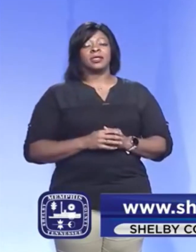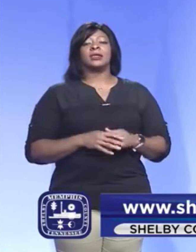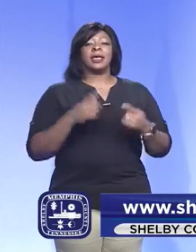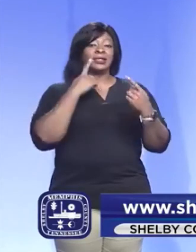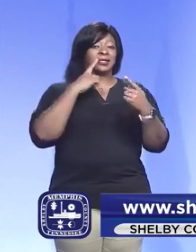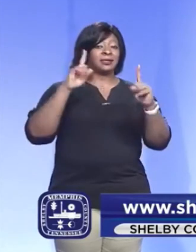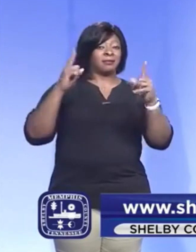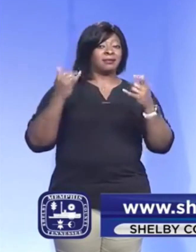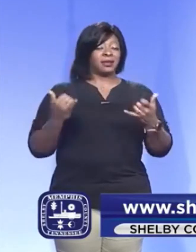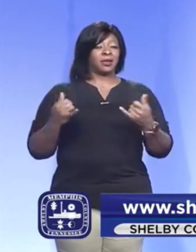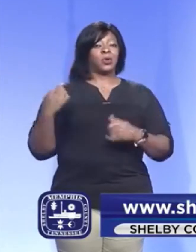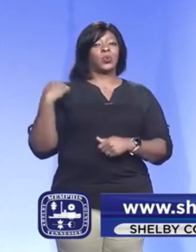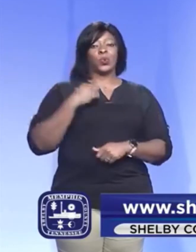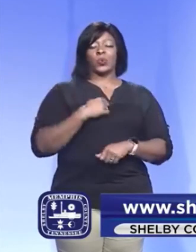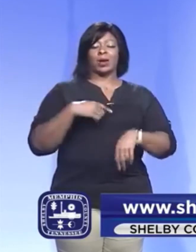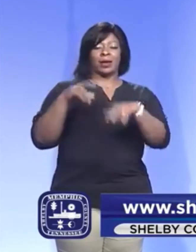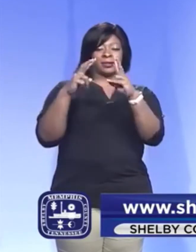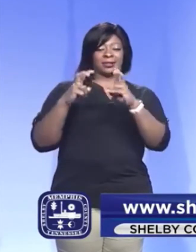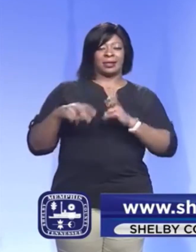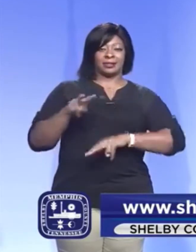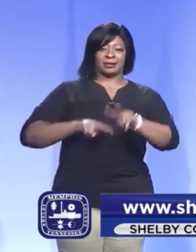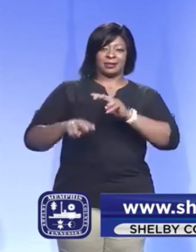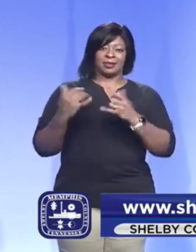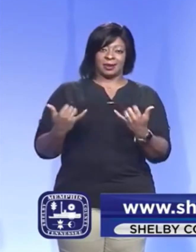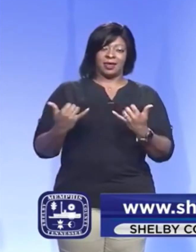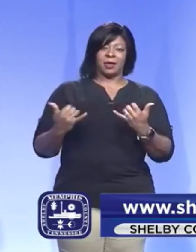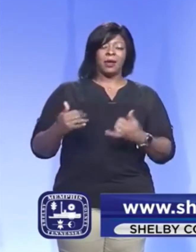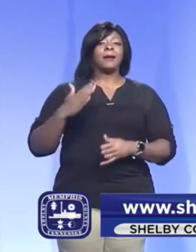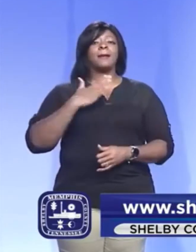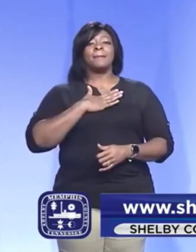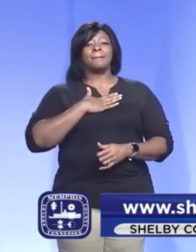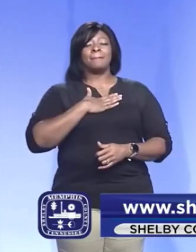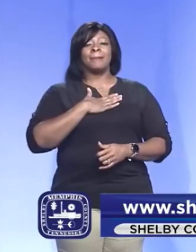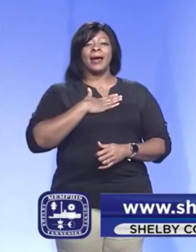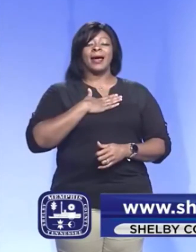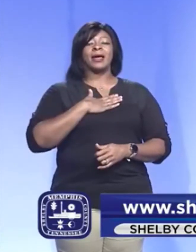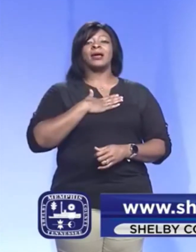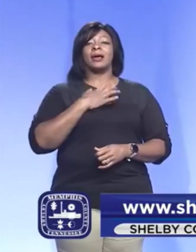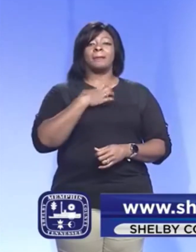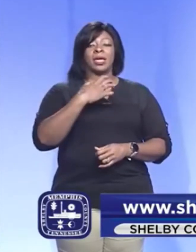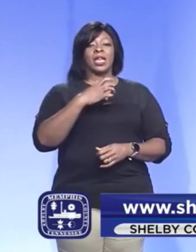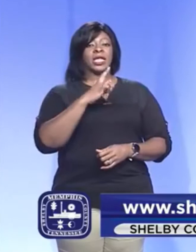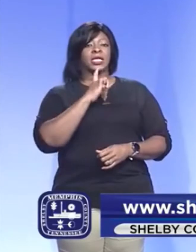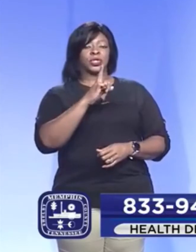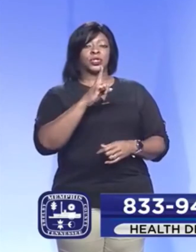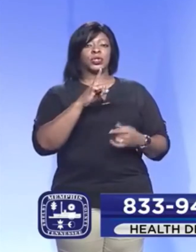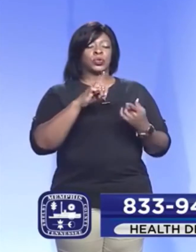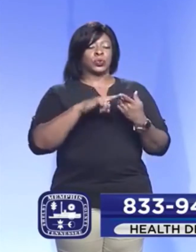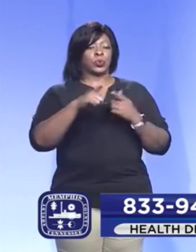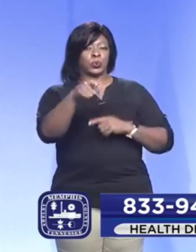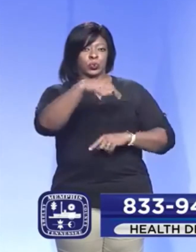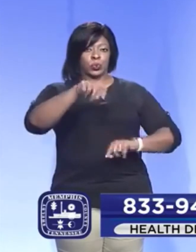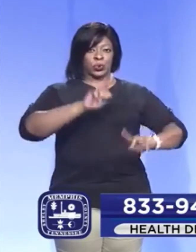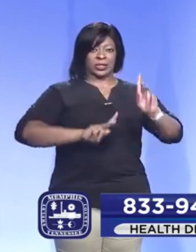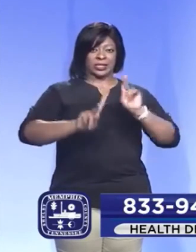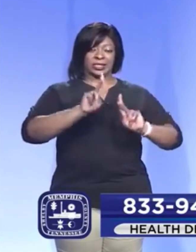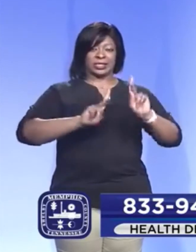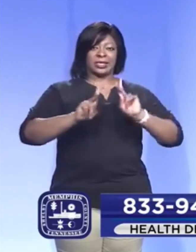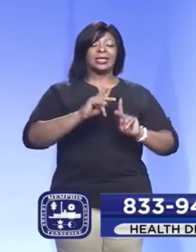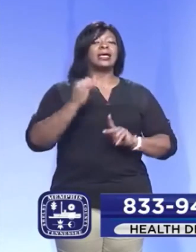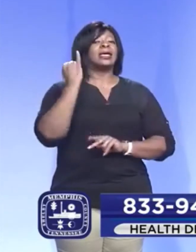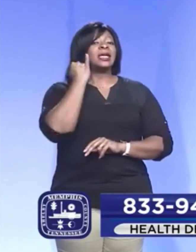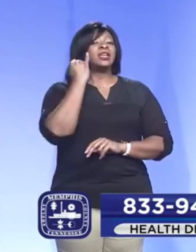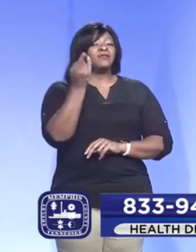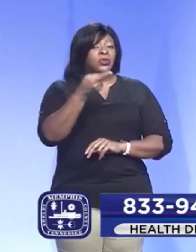successful. We are assessing that, but my appeal is actually to the citizens. If